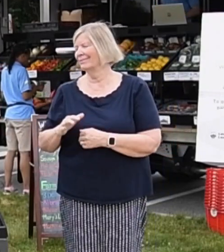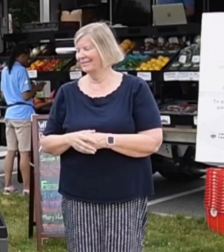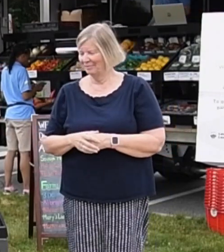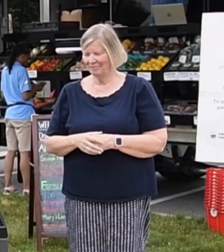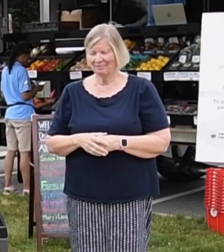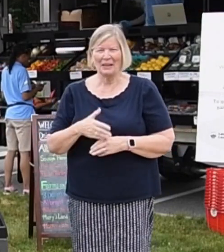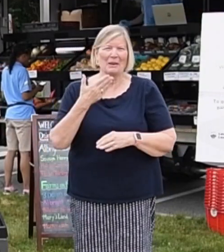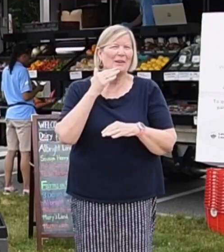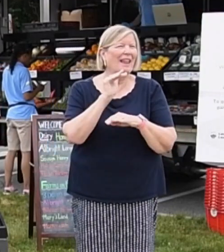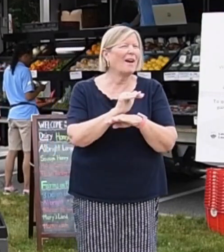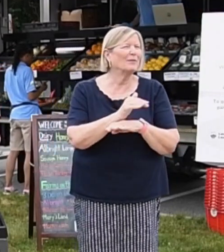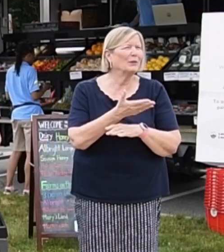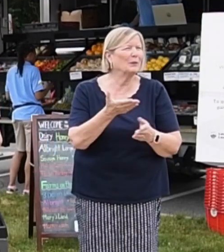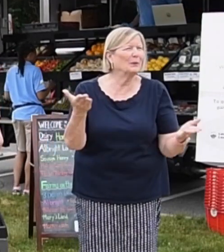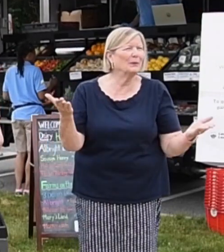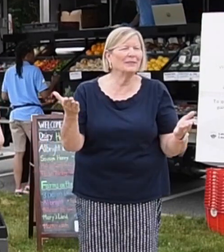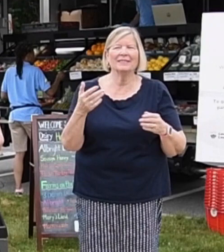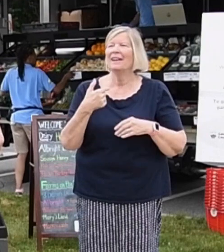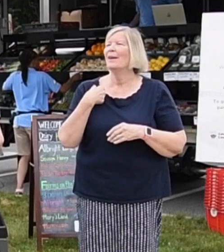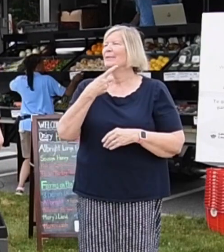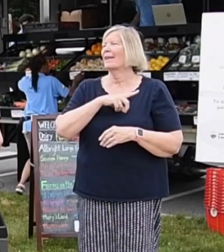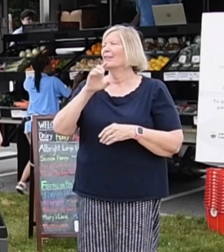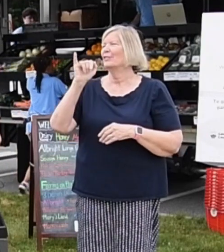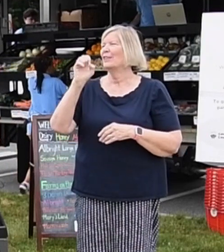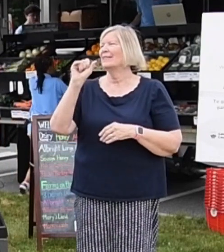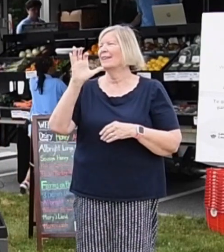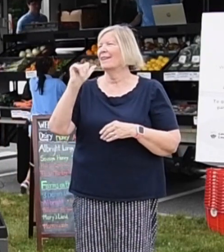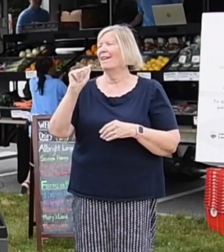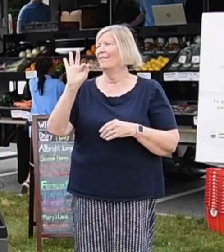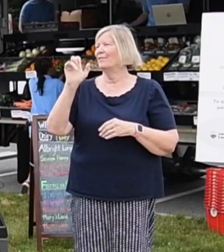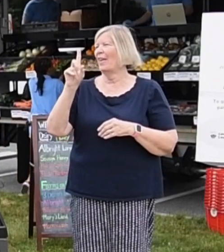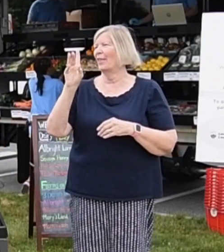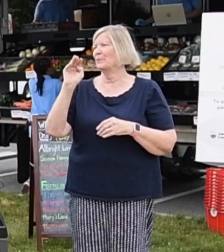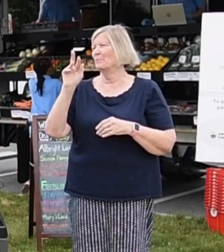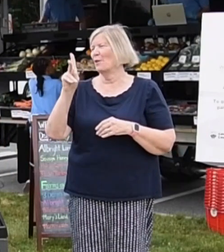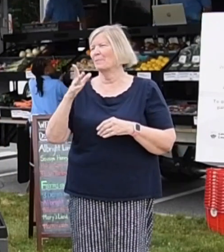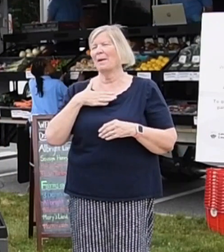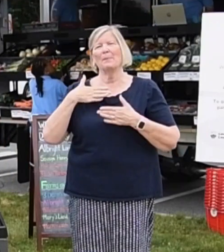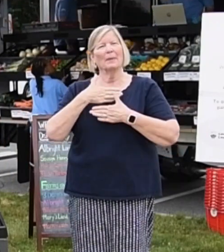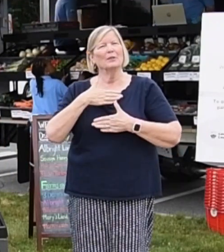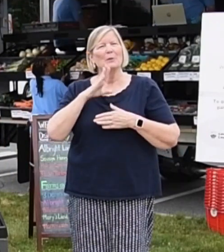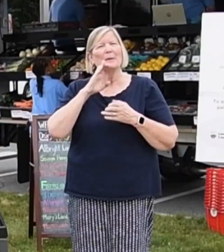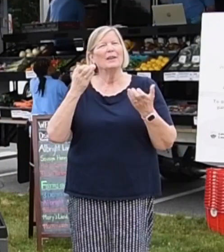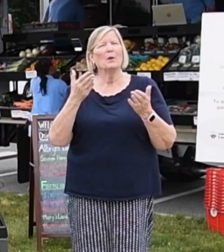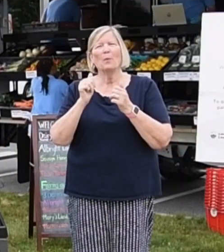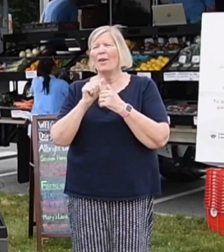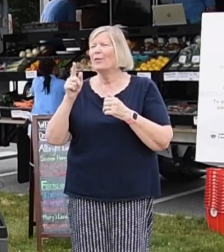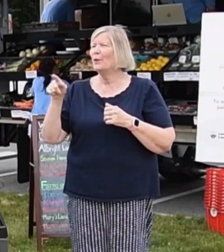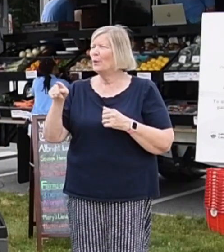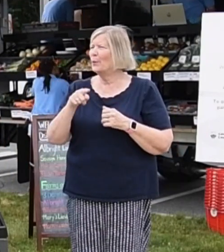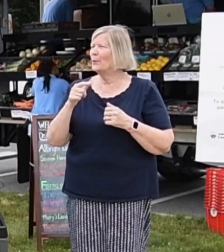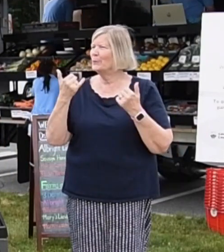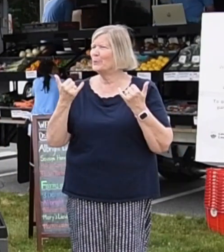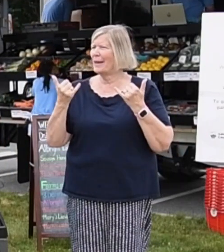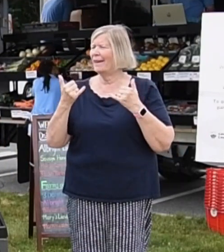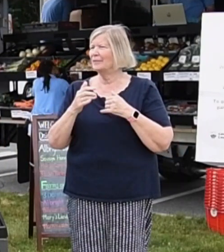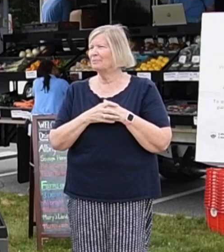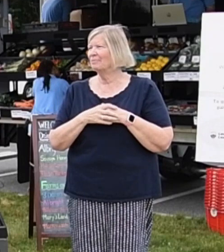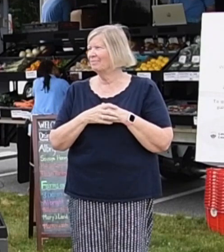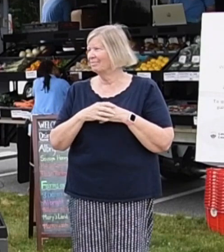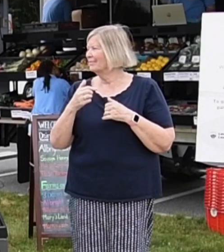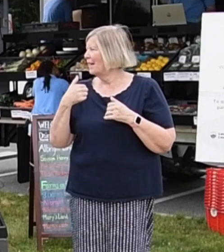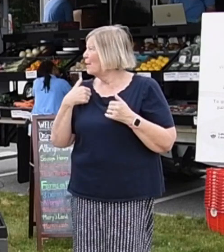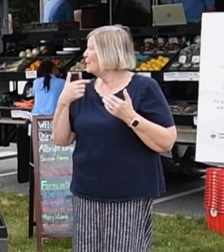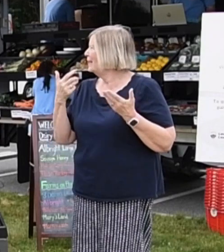So good afternoon, everyone. I'm Delegate Jessica Feldmark. It is my pleasure to be here with you today. I